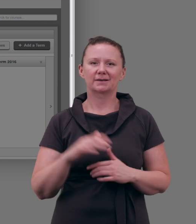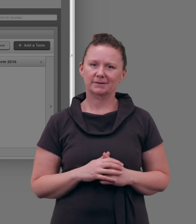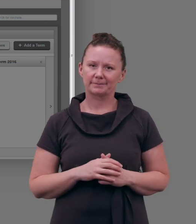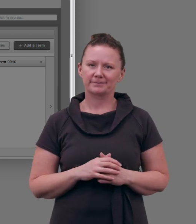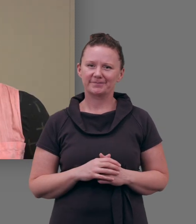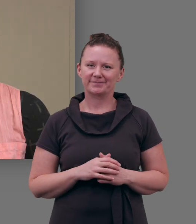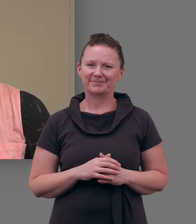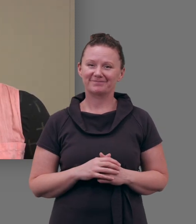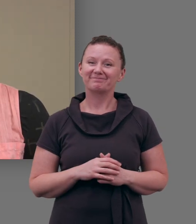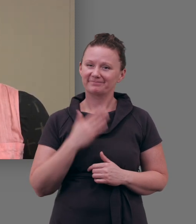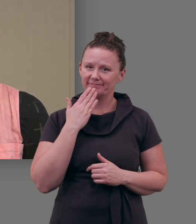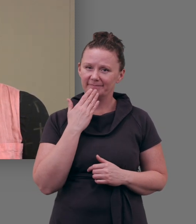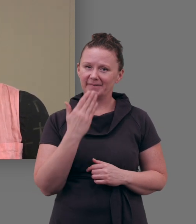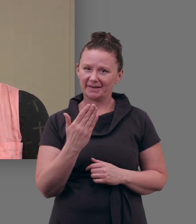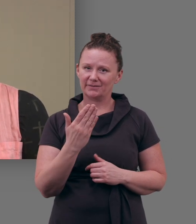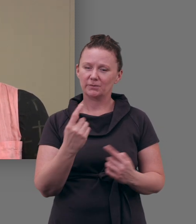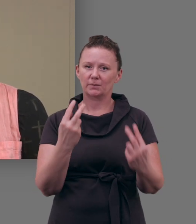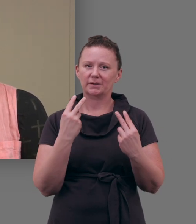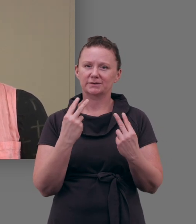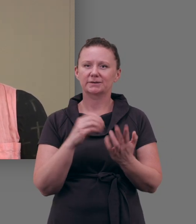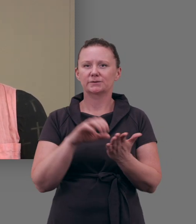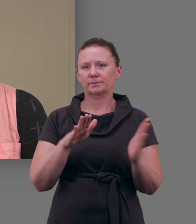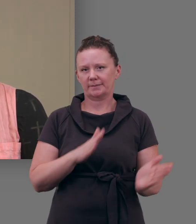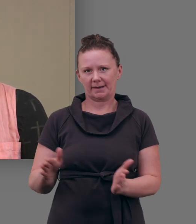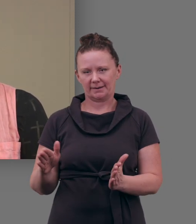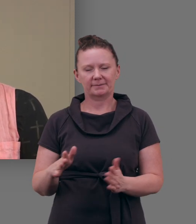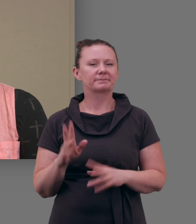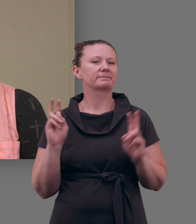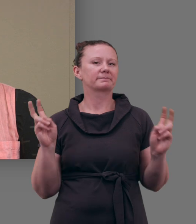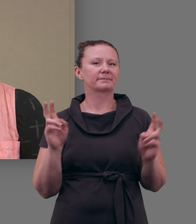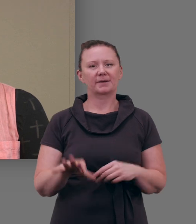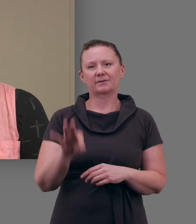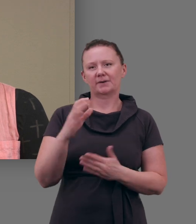Thank you for watching Student Planning, Finding a Course. Please check out our other videos.